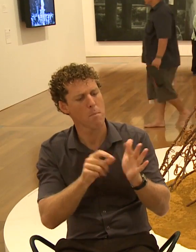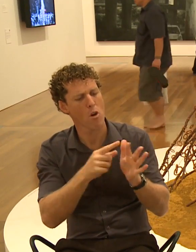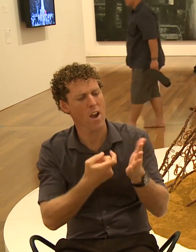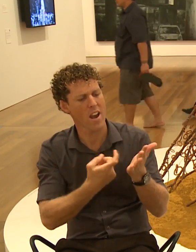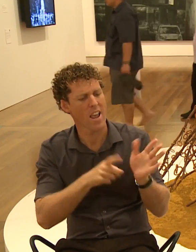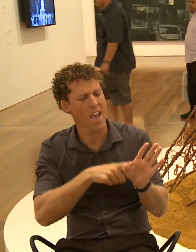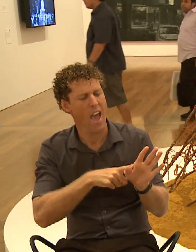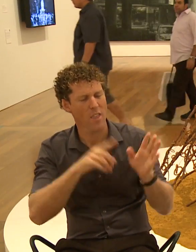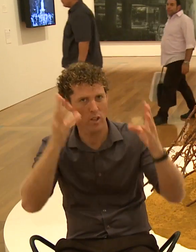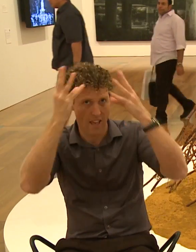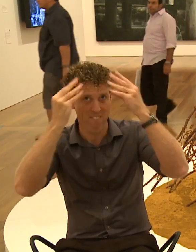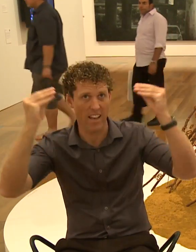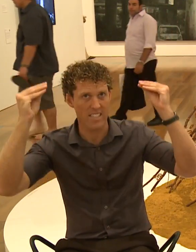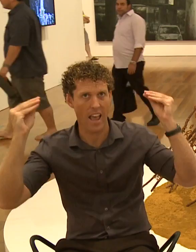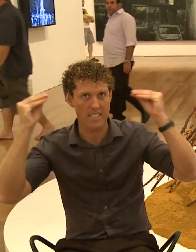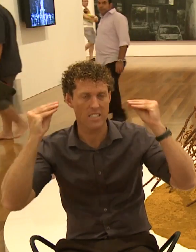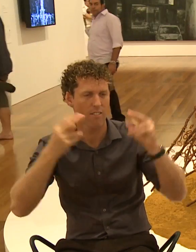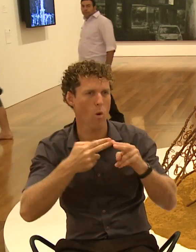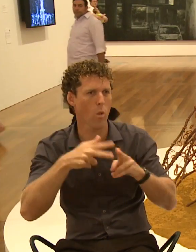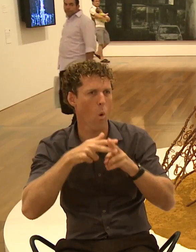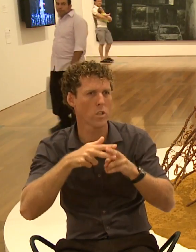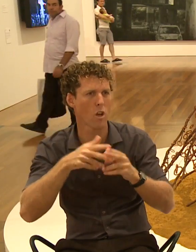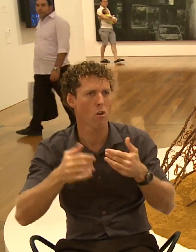go. So